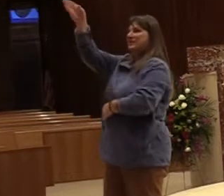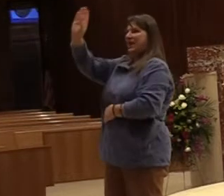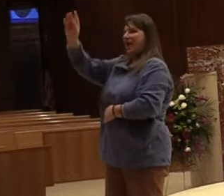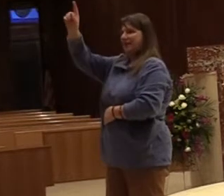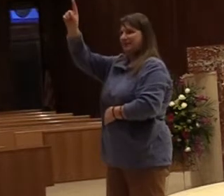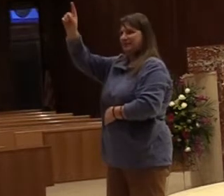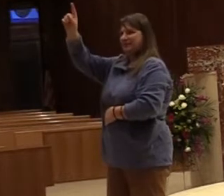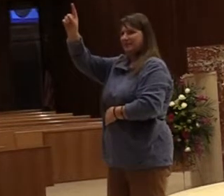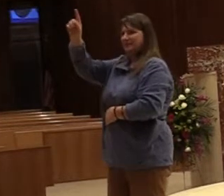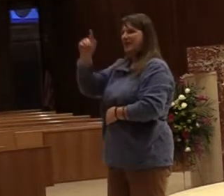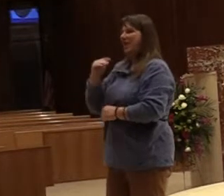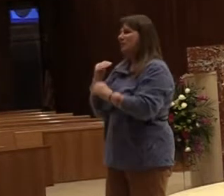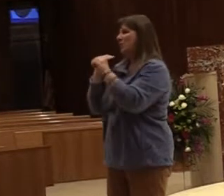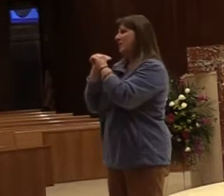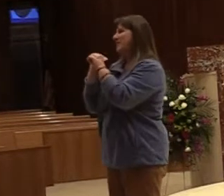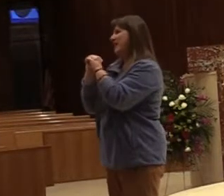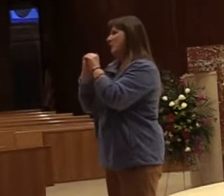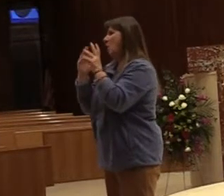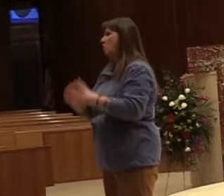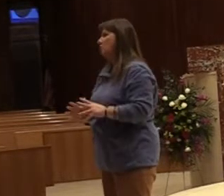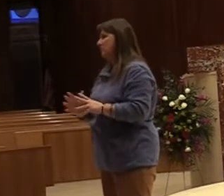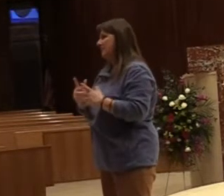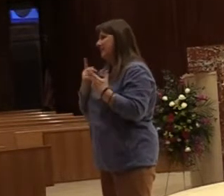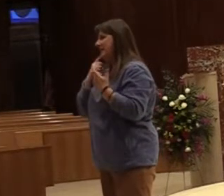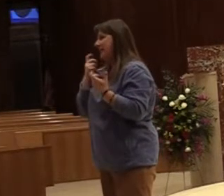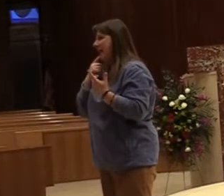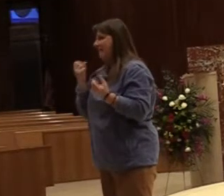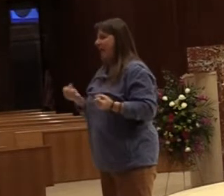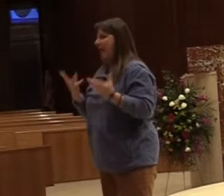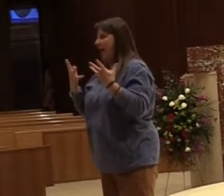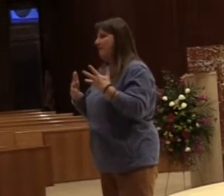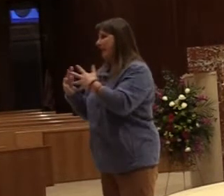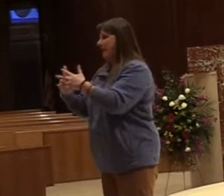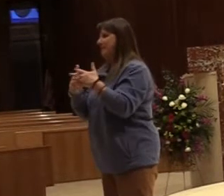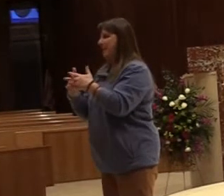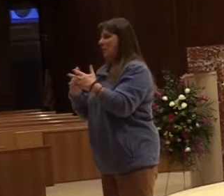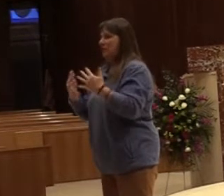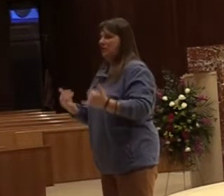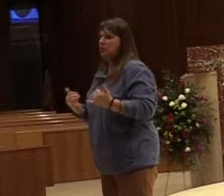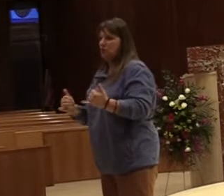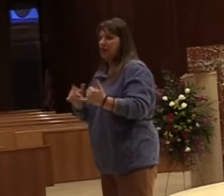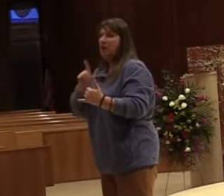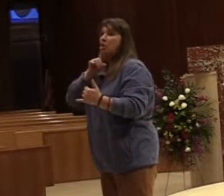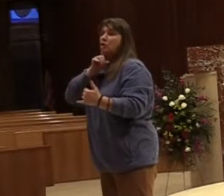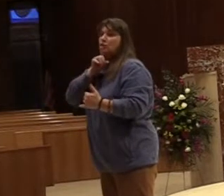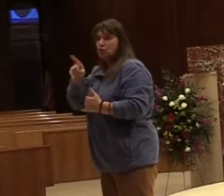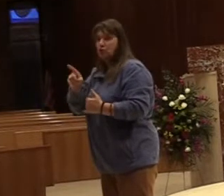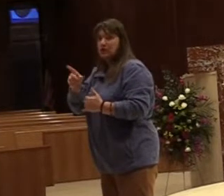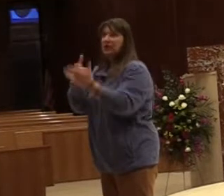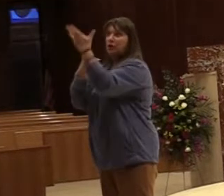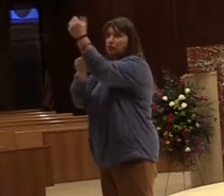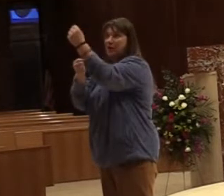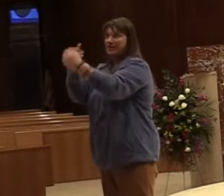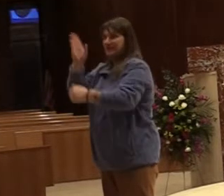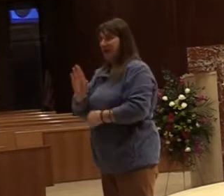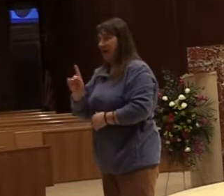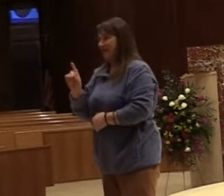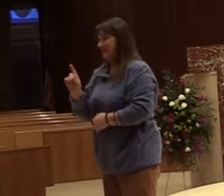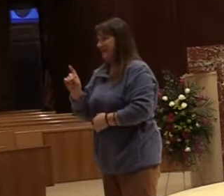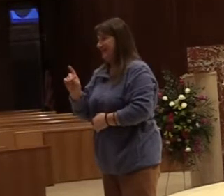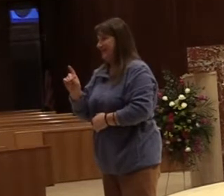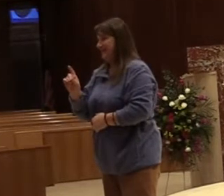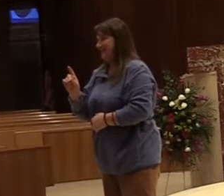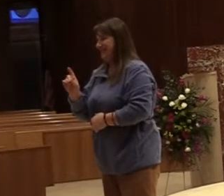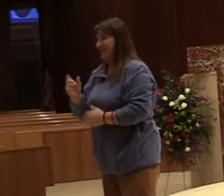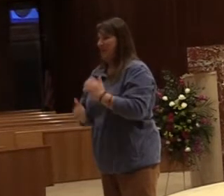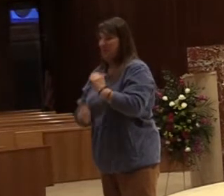the theologian kind of chuckled because how many Americans today really do believe that it's in God that they trust and not in their own